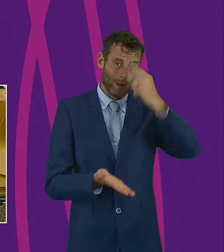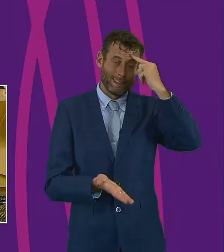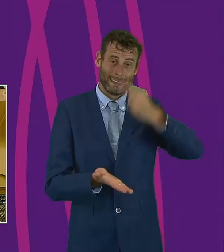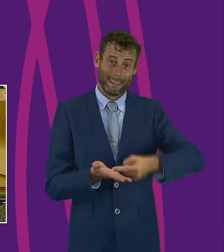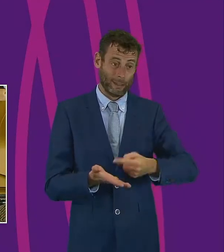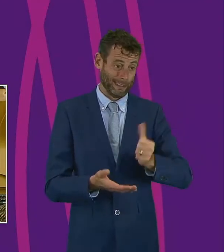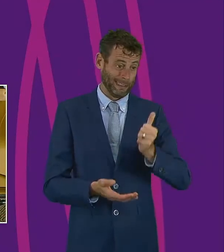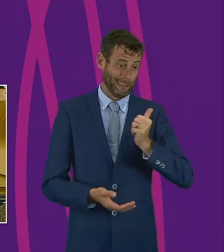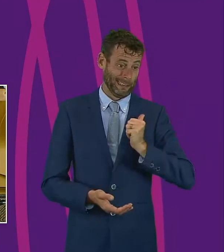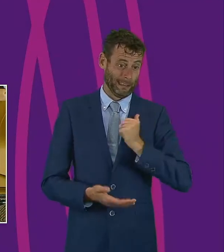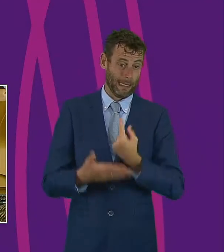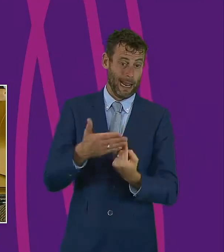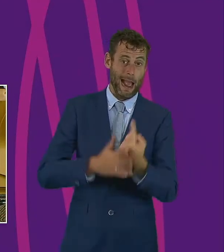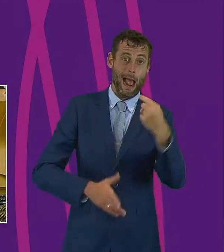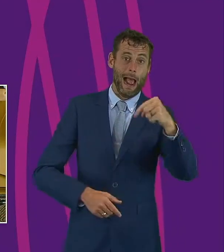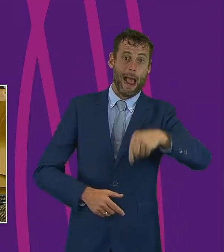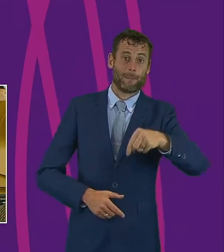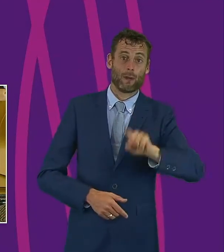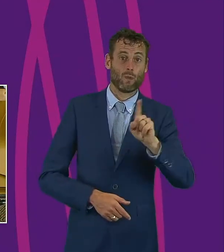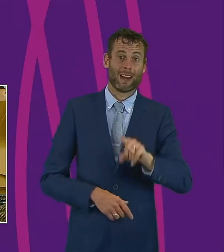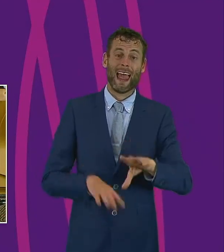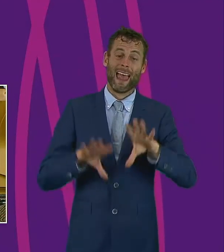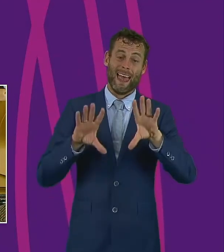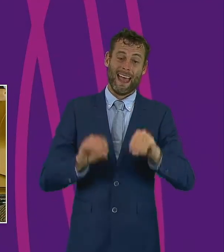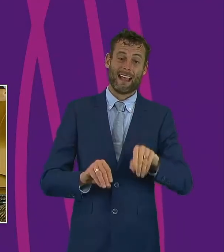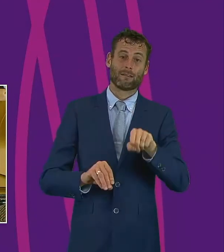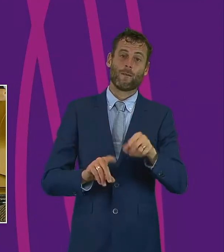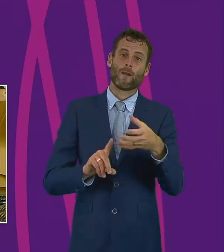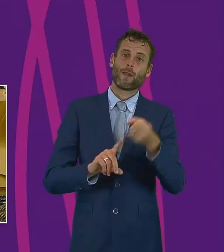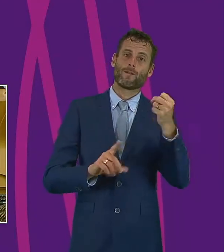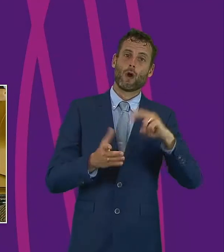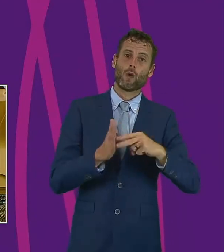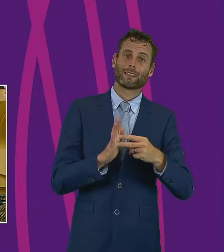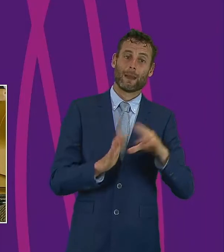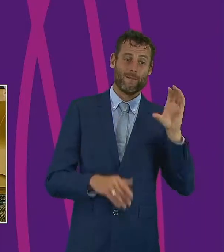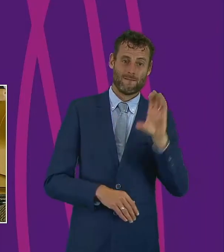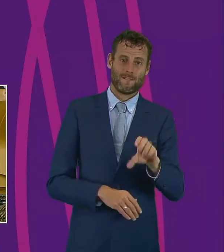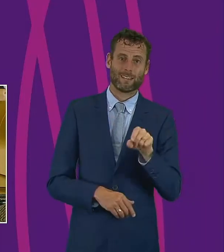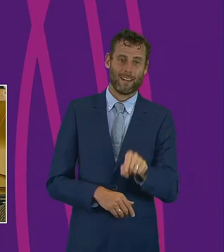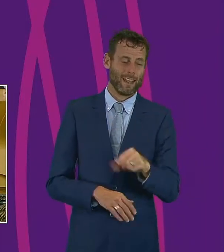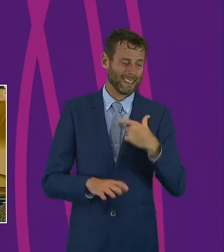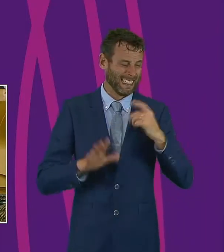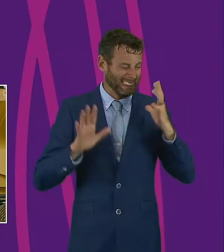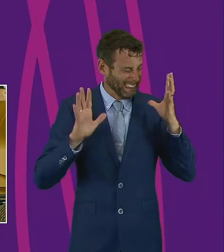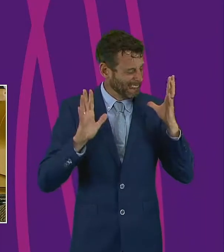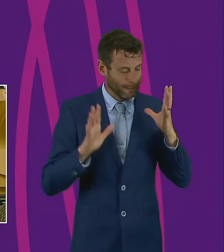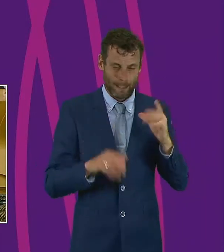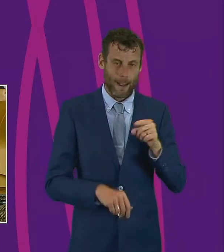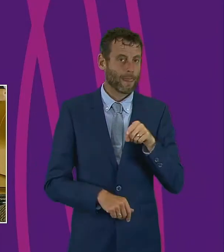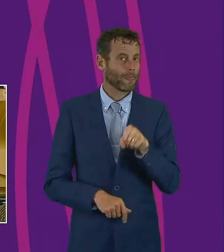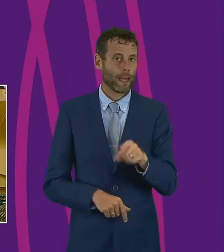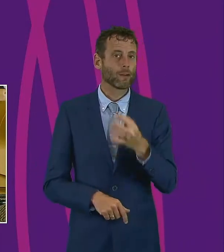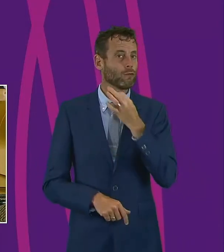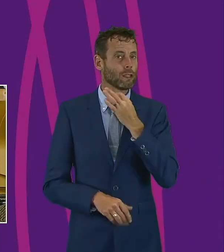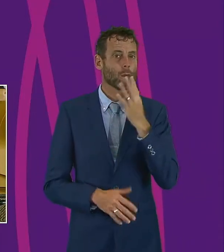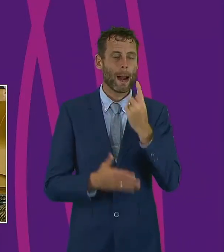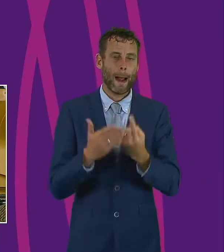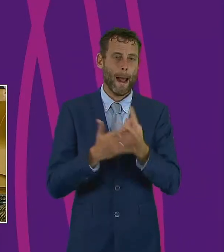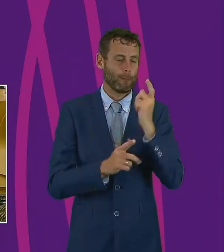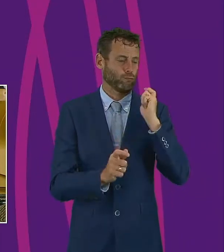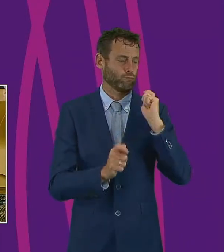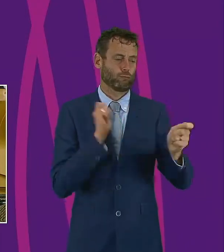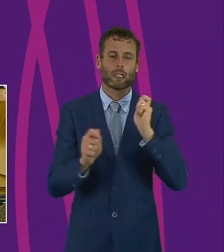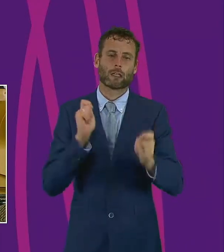about to be made is to end that scheme prematurely. I think that could see an avalanche of redundancies that